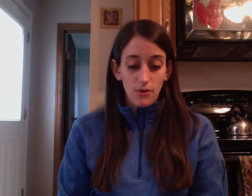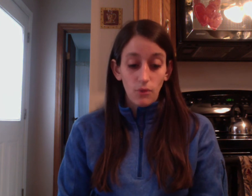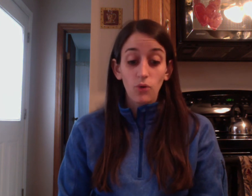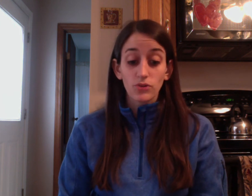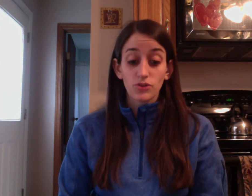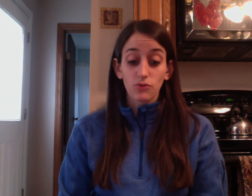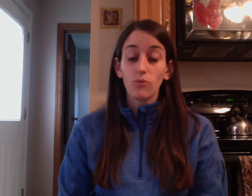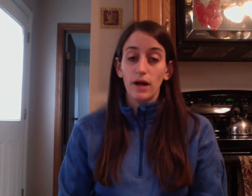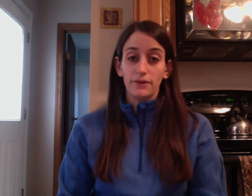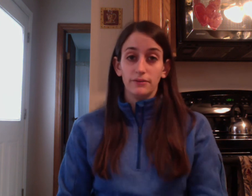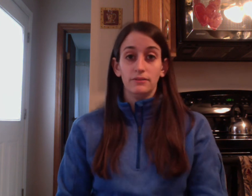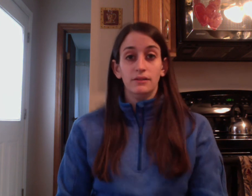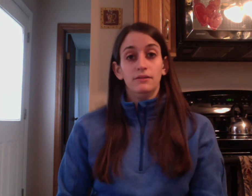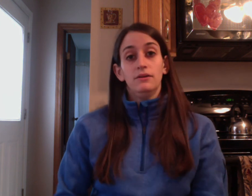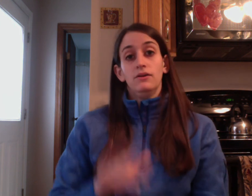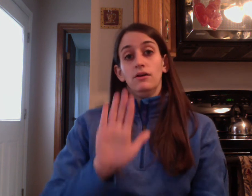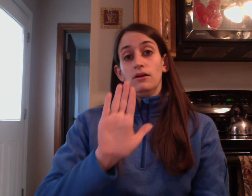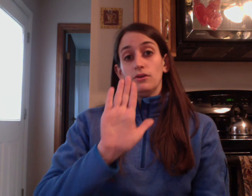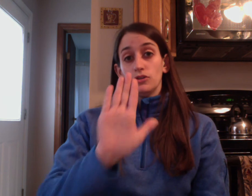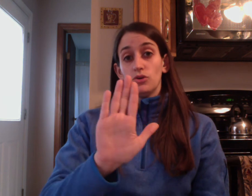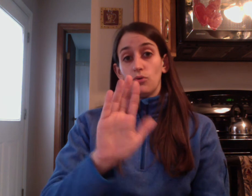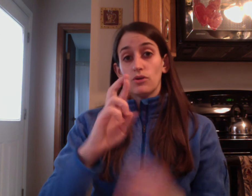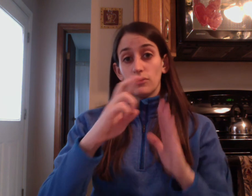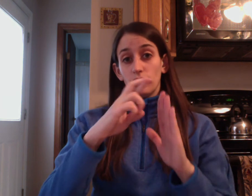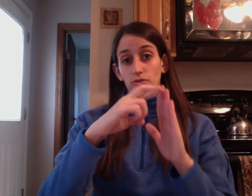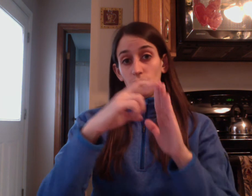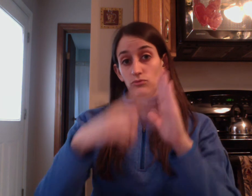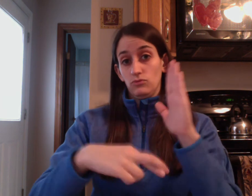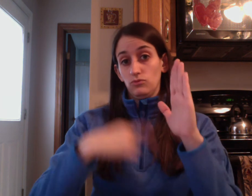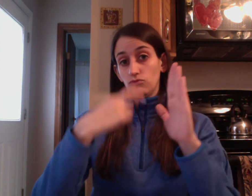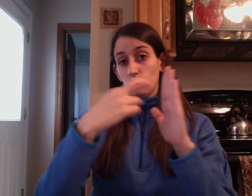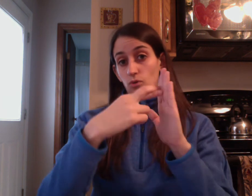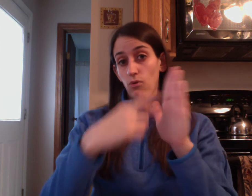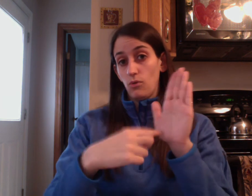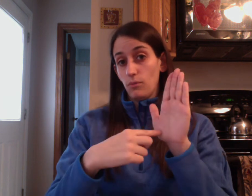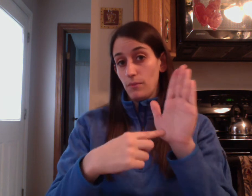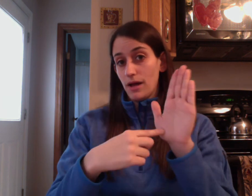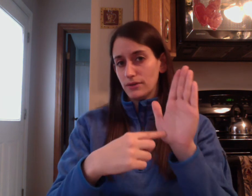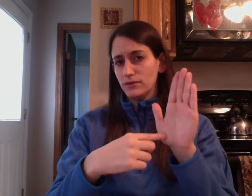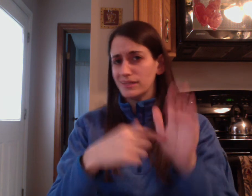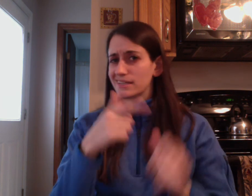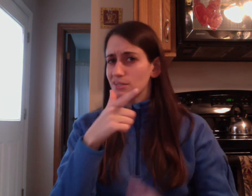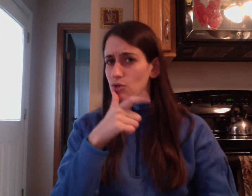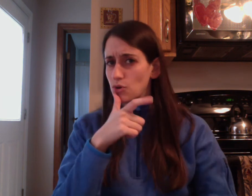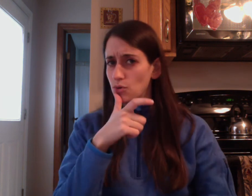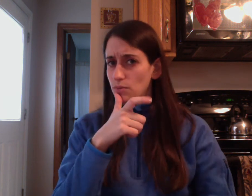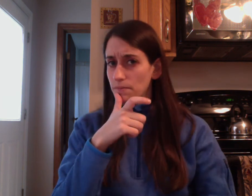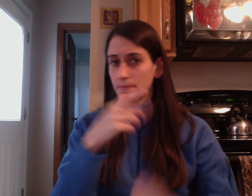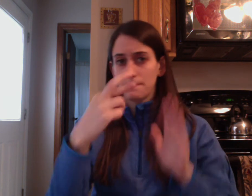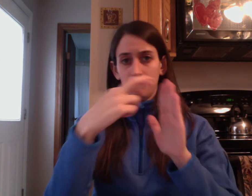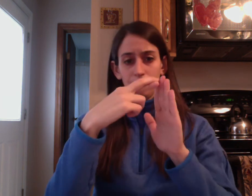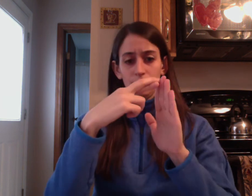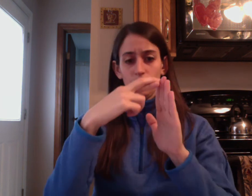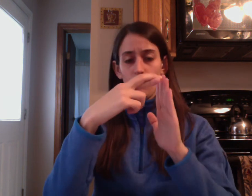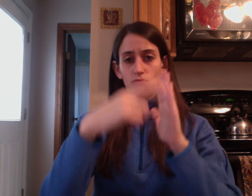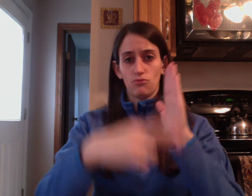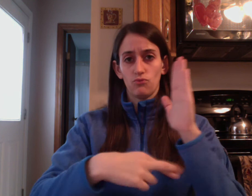Who is your role model? Your role model is who? So